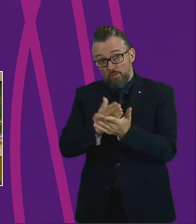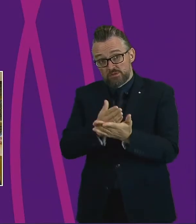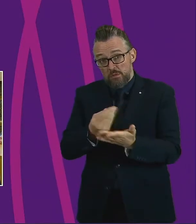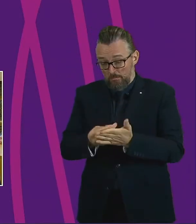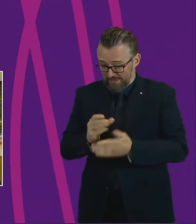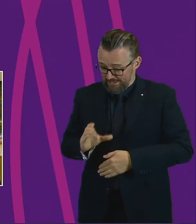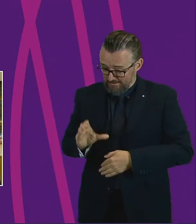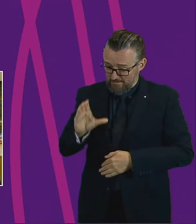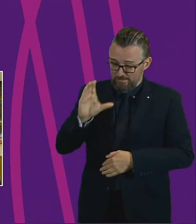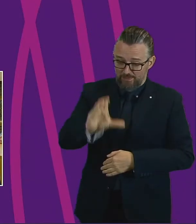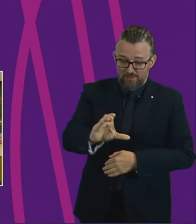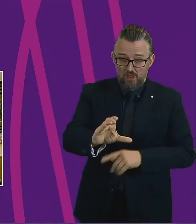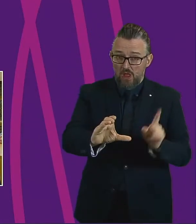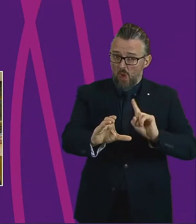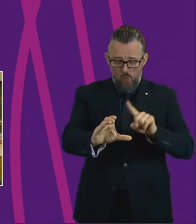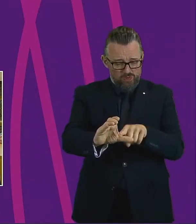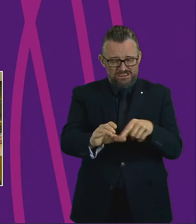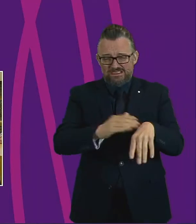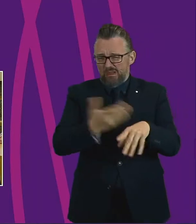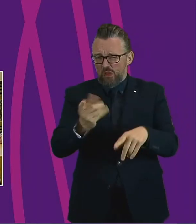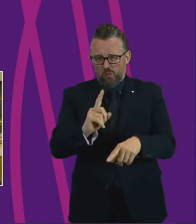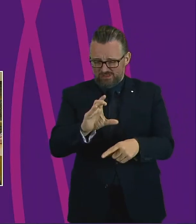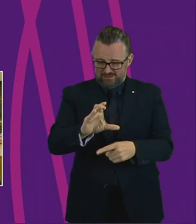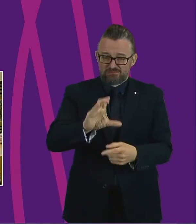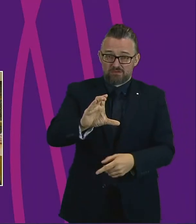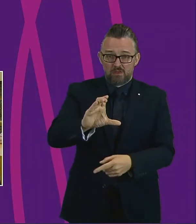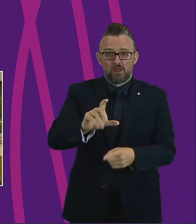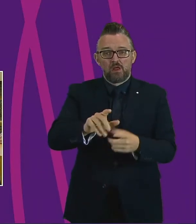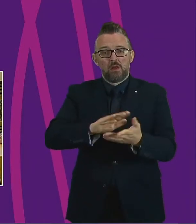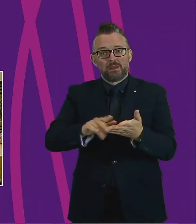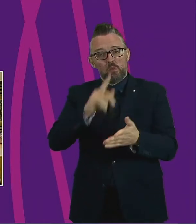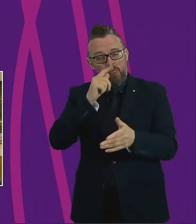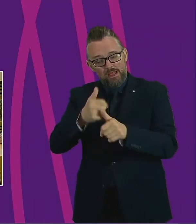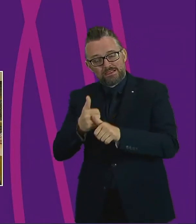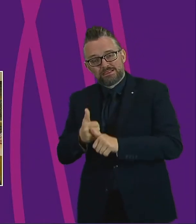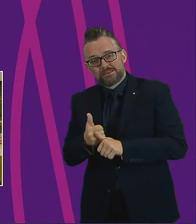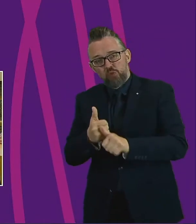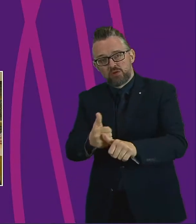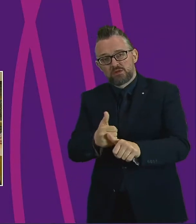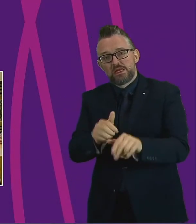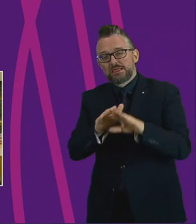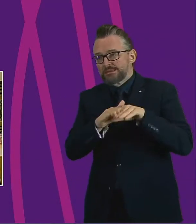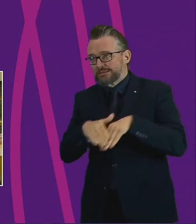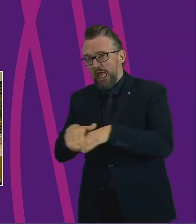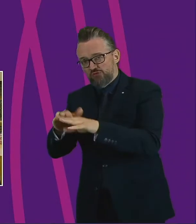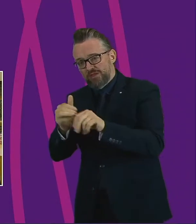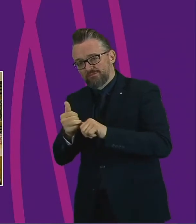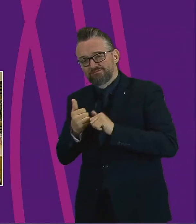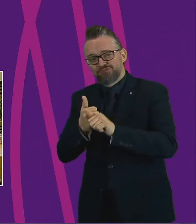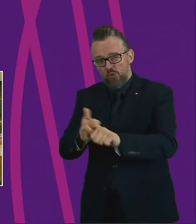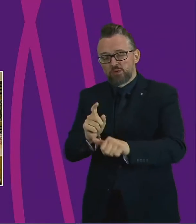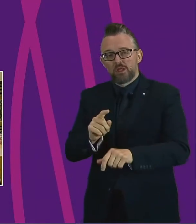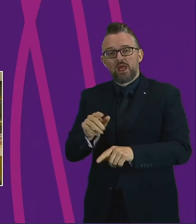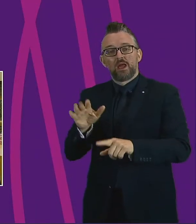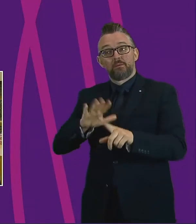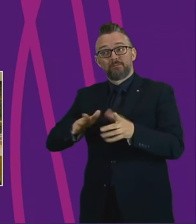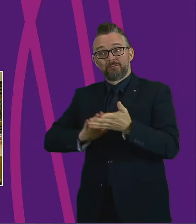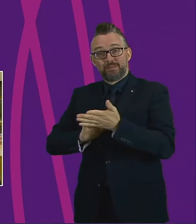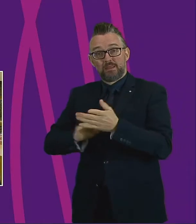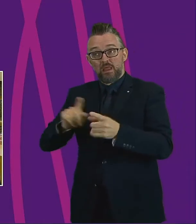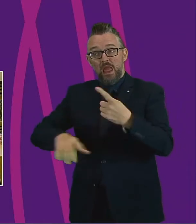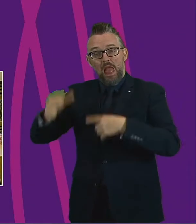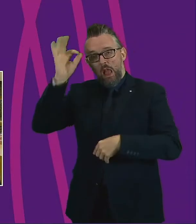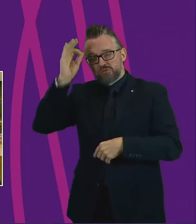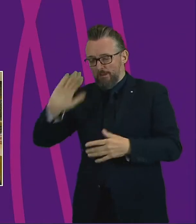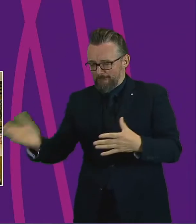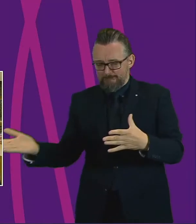are required, whatever it takes, to underpin a national endeavour to help councils get schools back in place